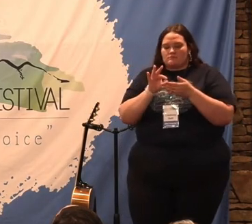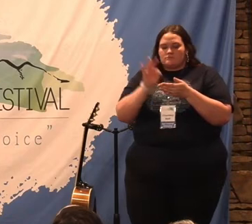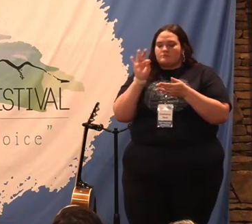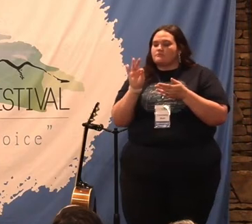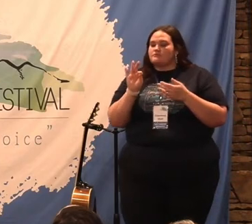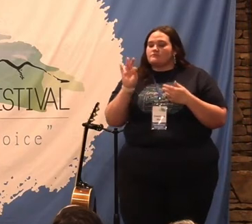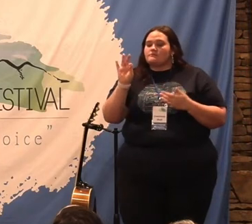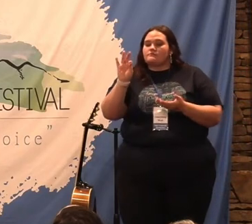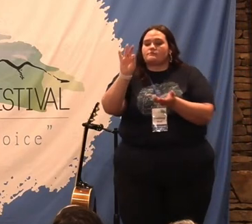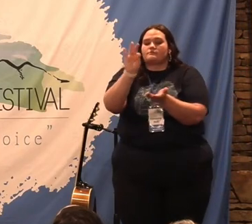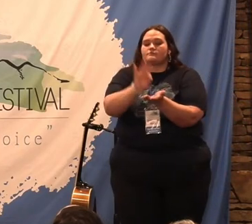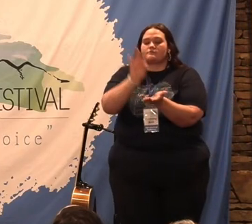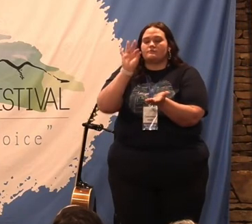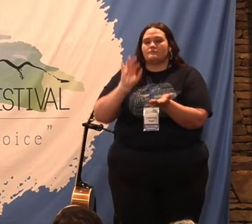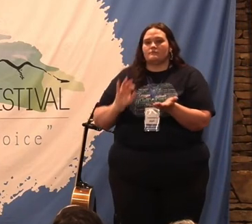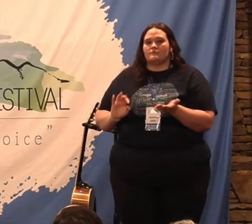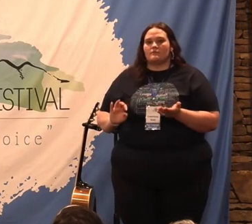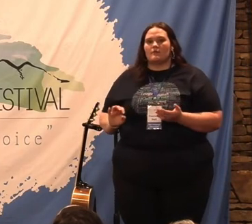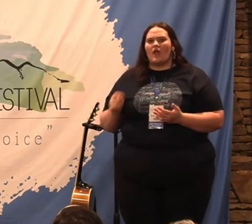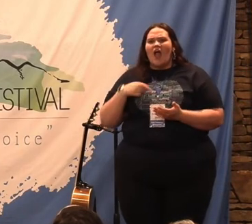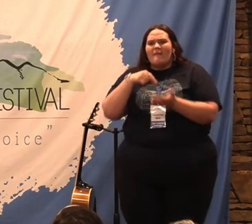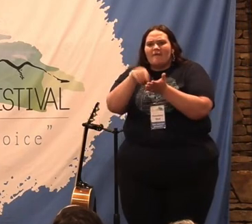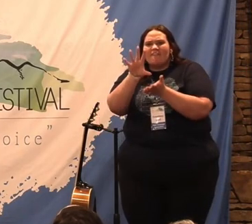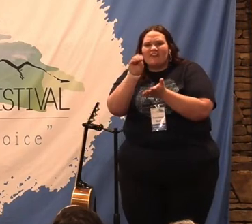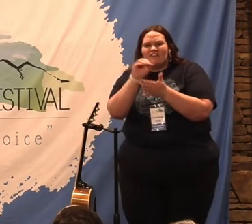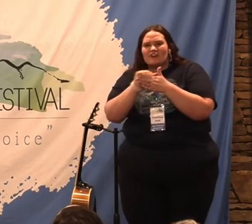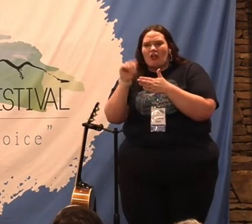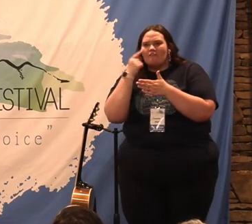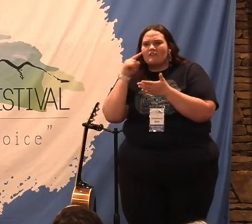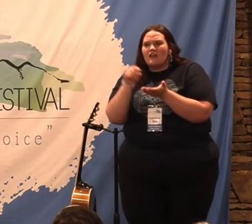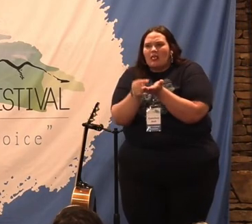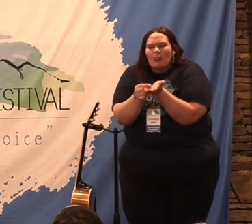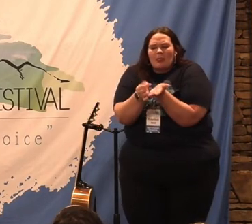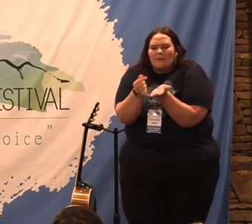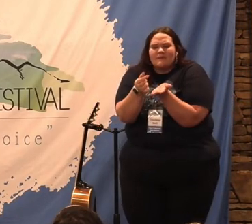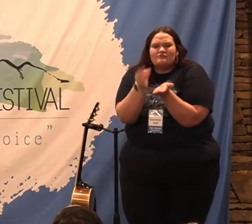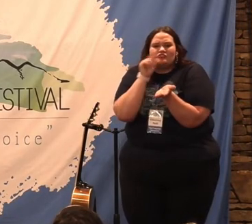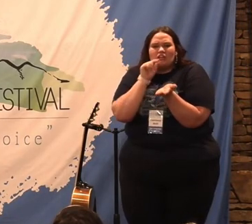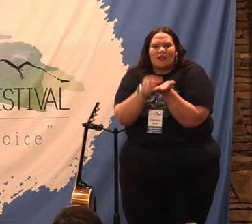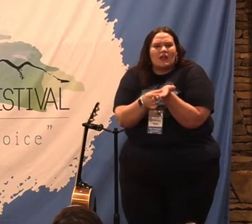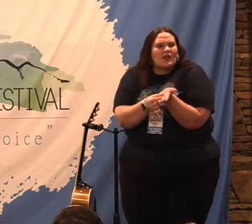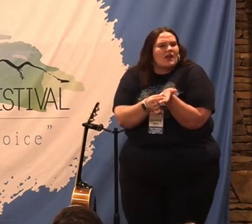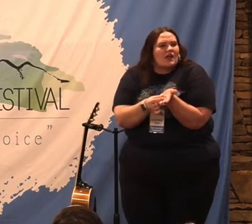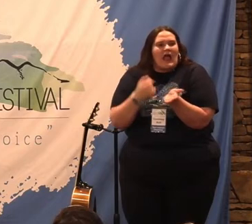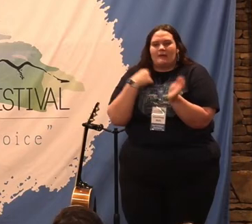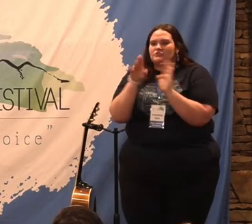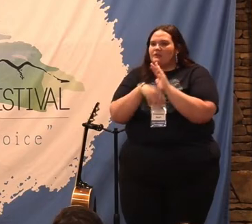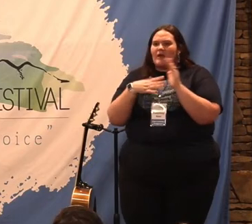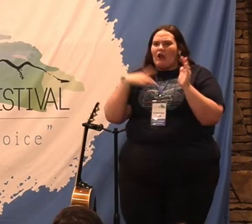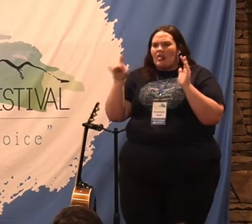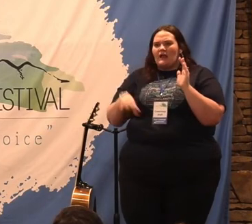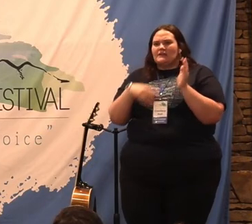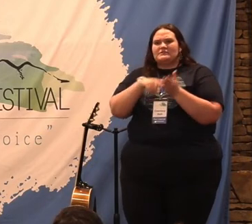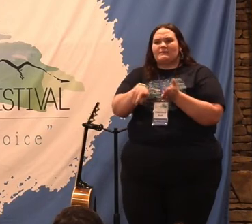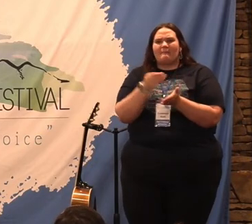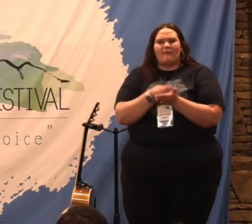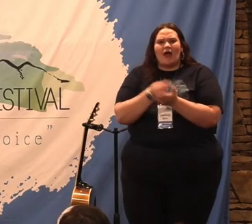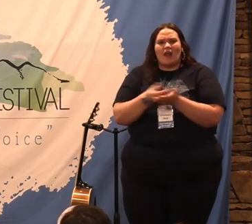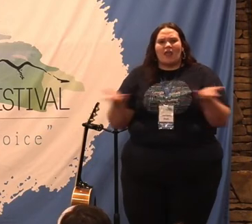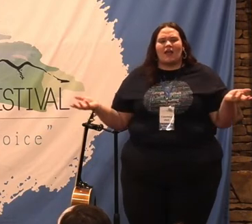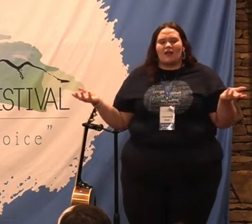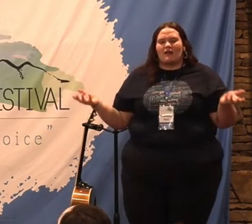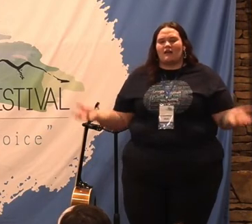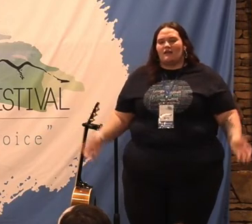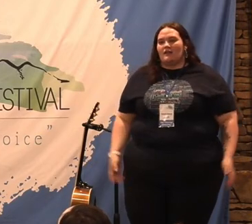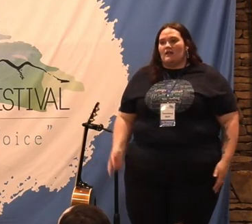hand. And I paid $50 for this little nugget of chicken. I'm cheap, I don't like to spend money. I